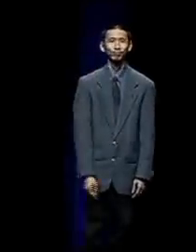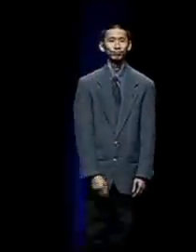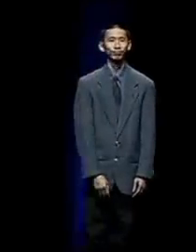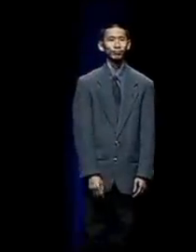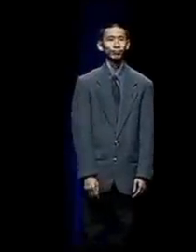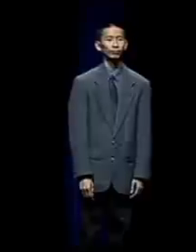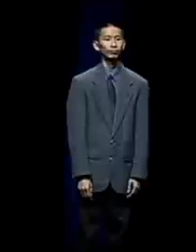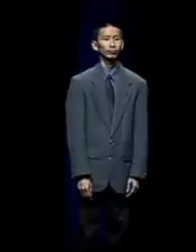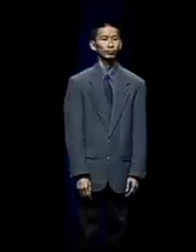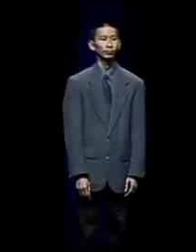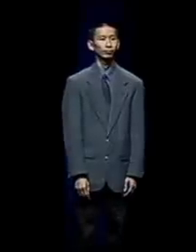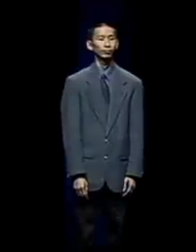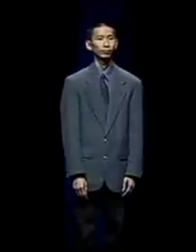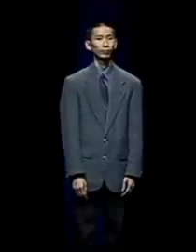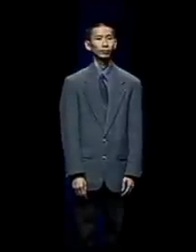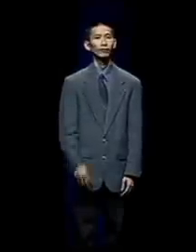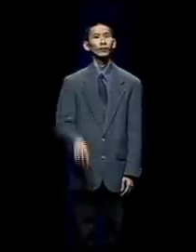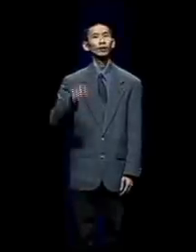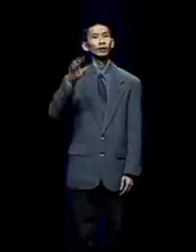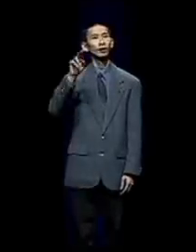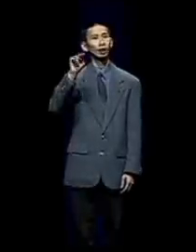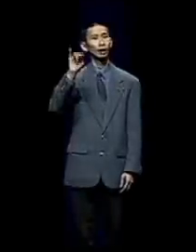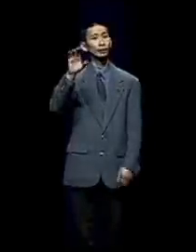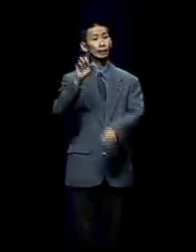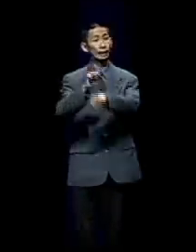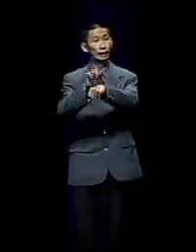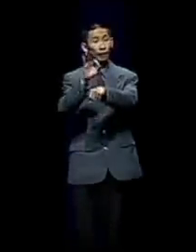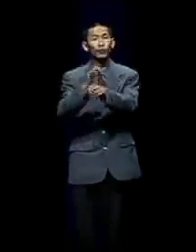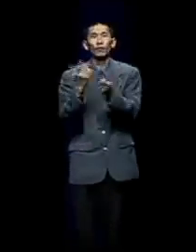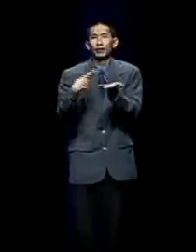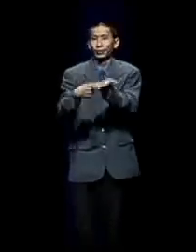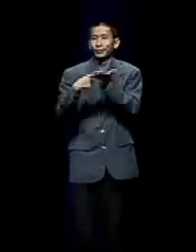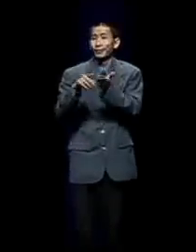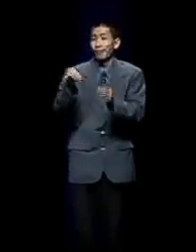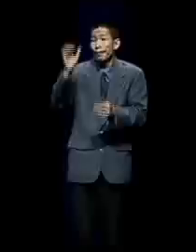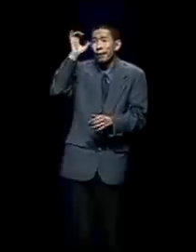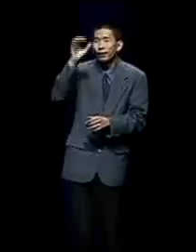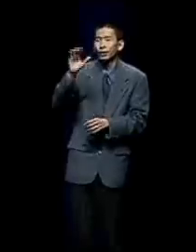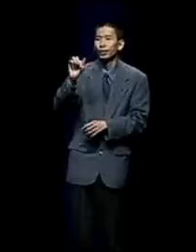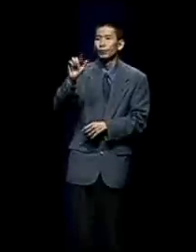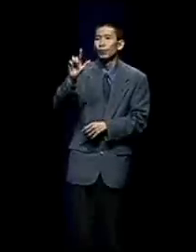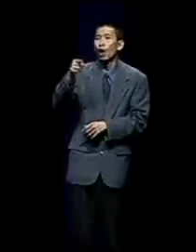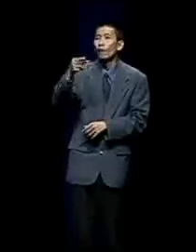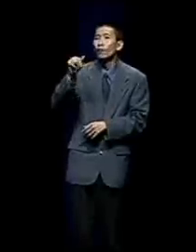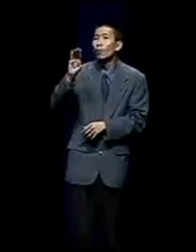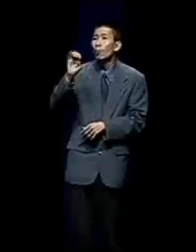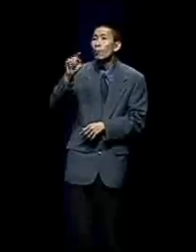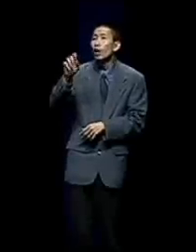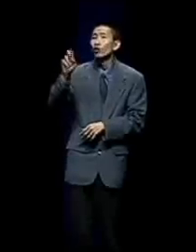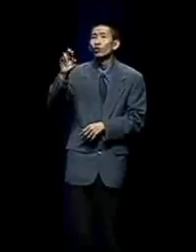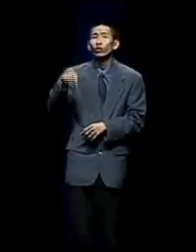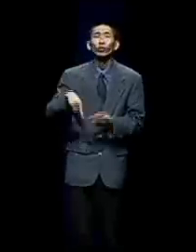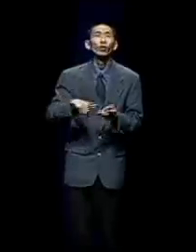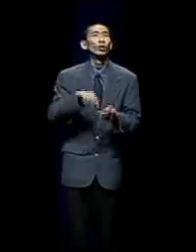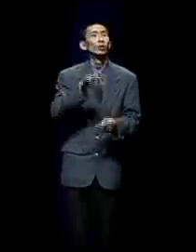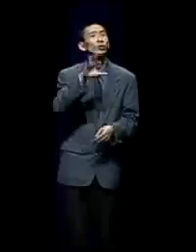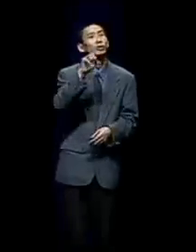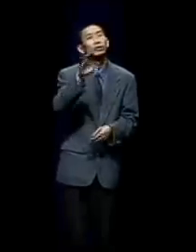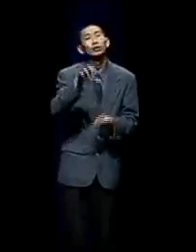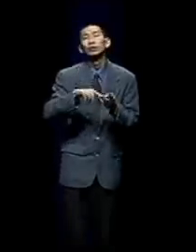The task force talked about the alphabet soup. They talked about it a lot. And they said that somehow, somewhere,